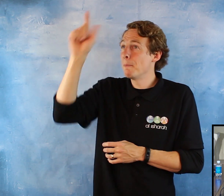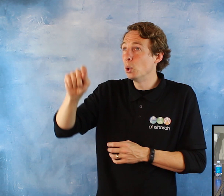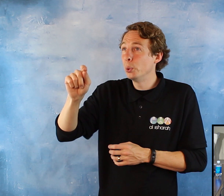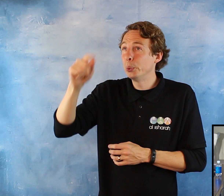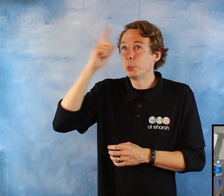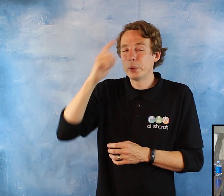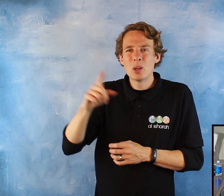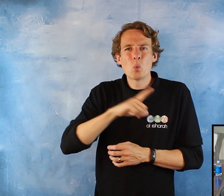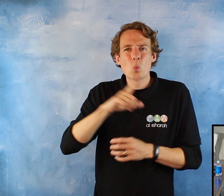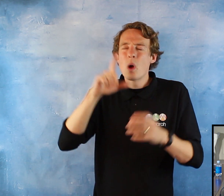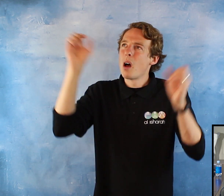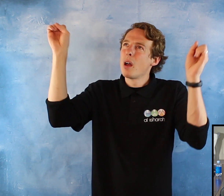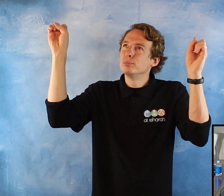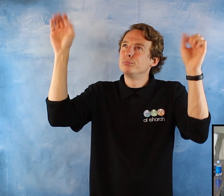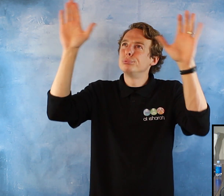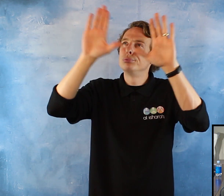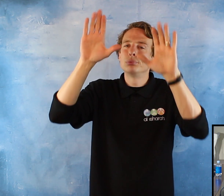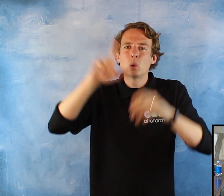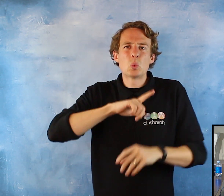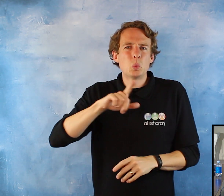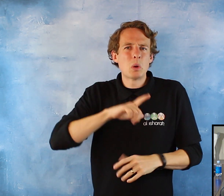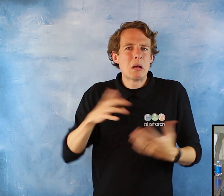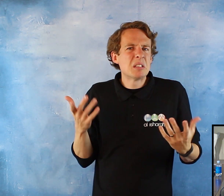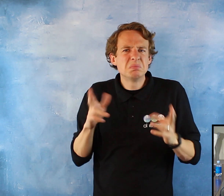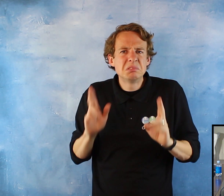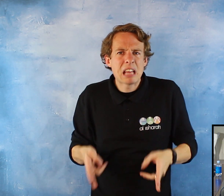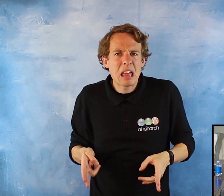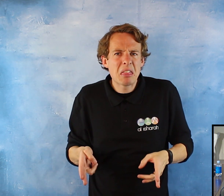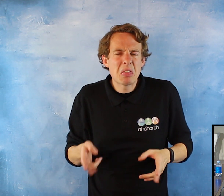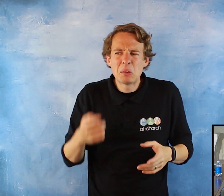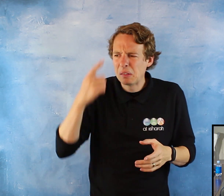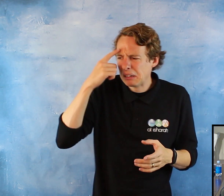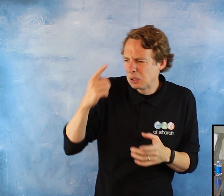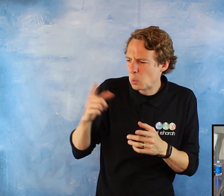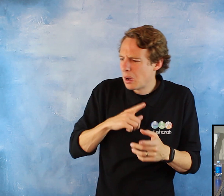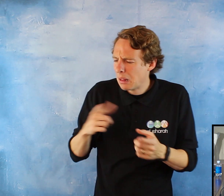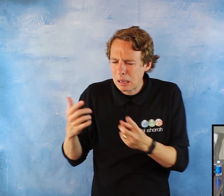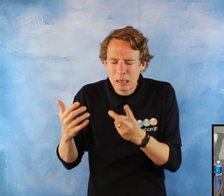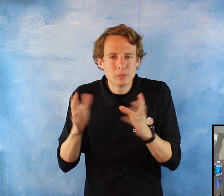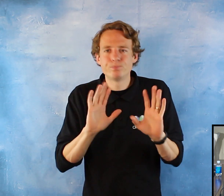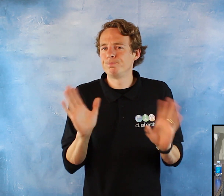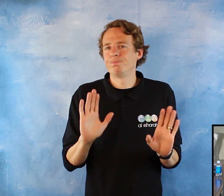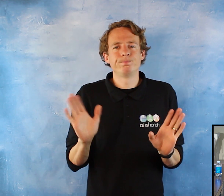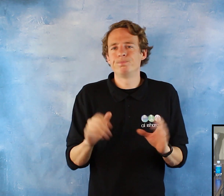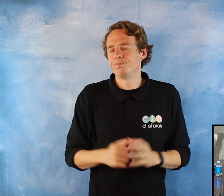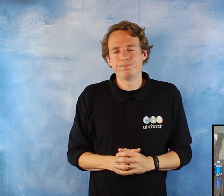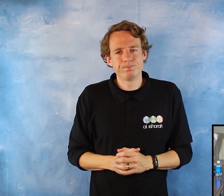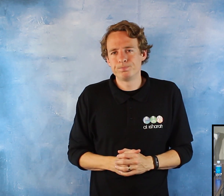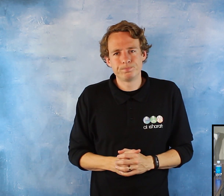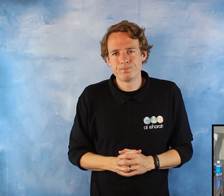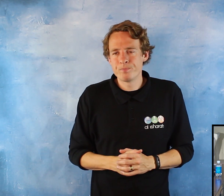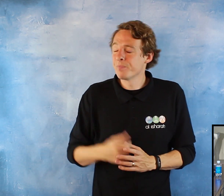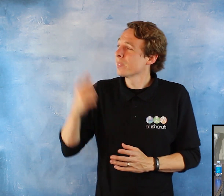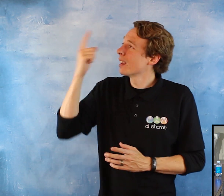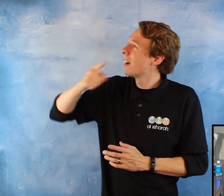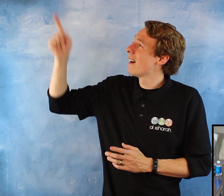someone from the people, but they are two signs amongst the signs of Allah. When you see them,